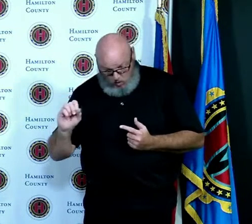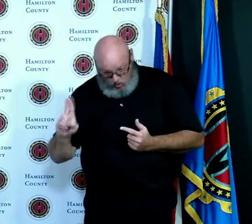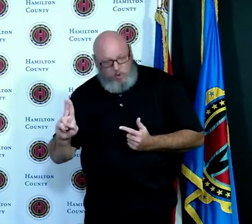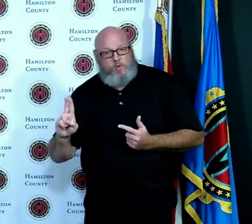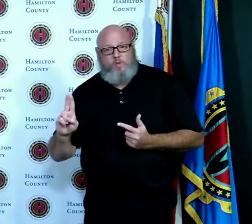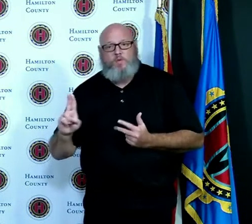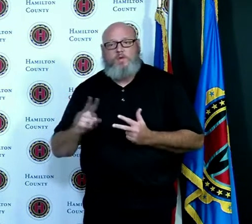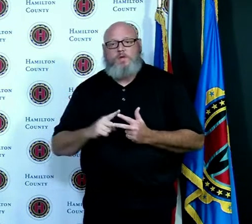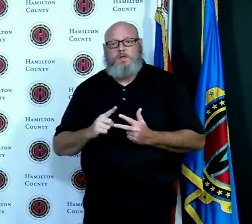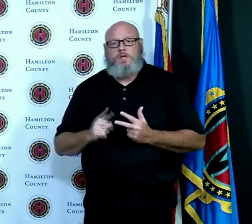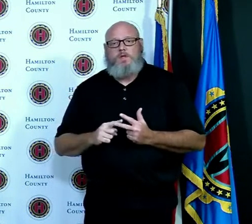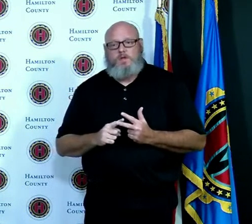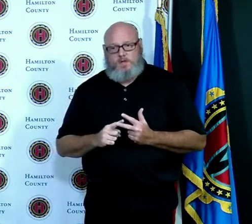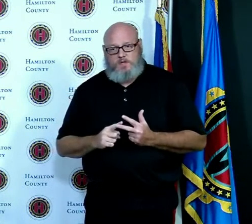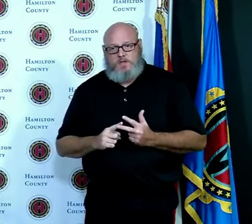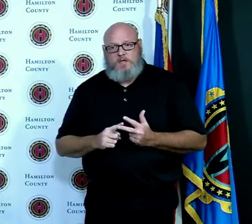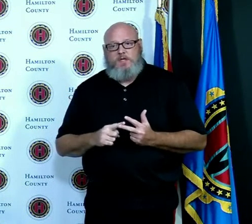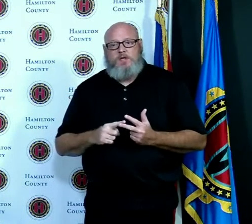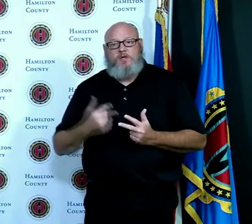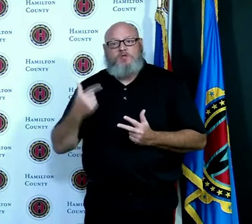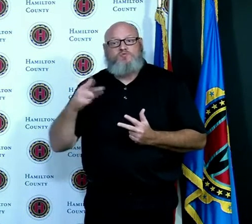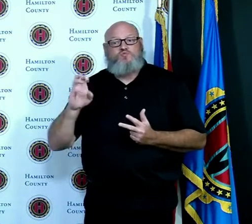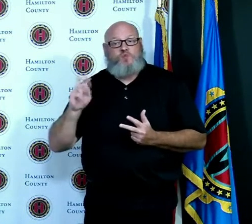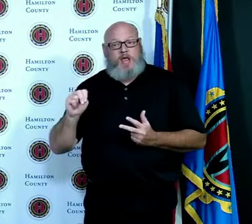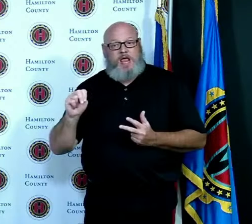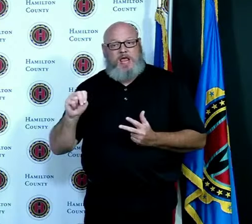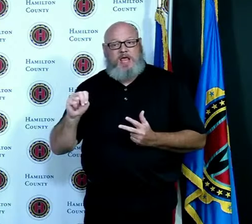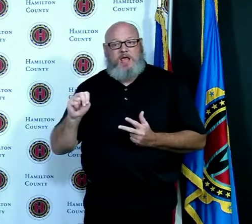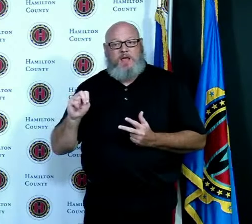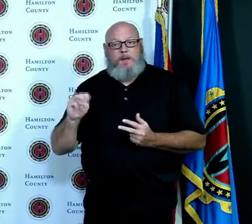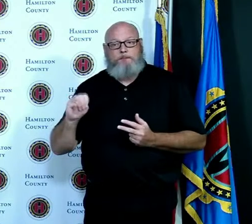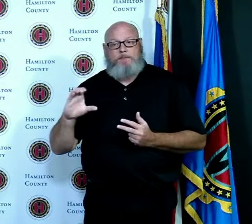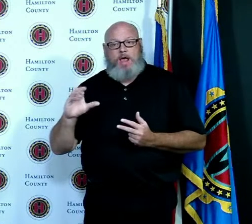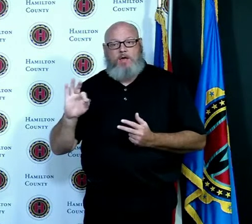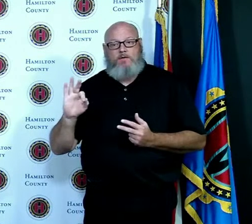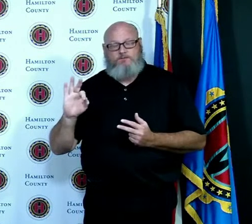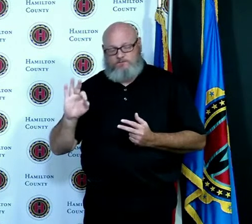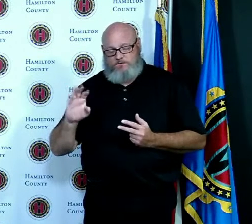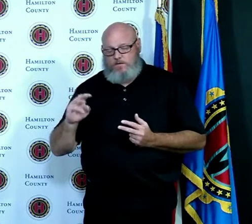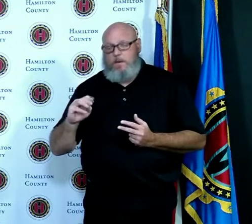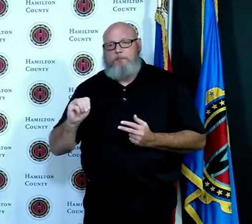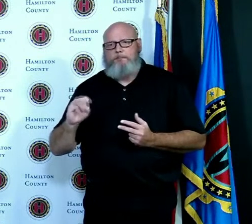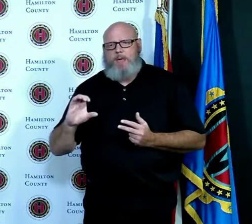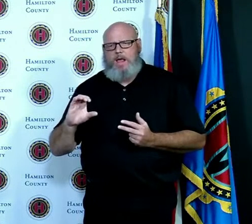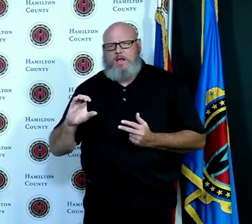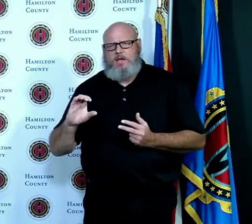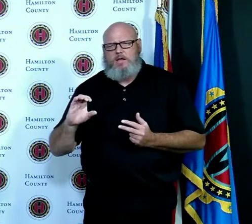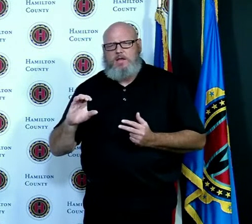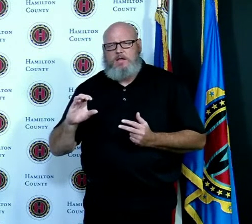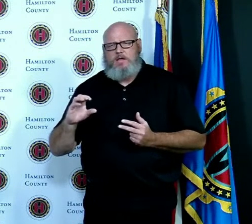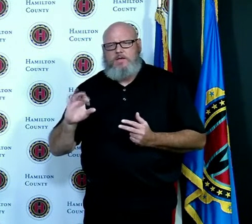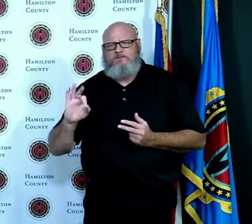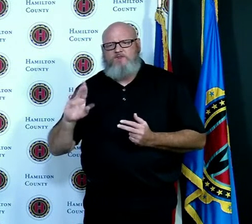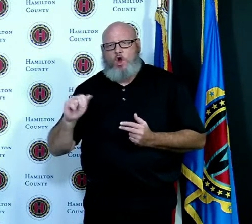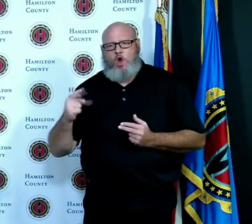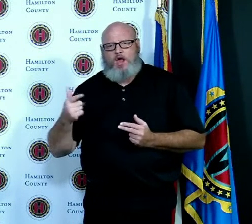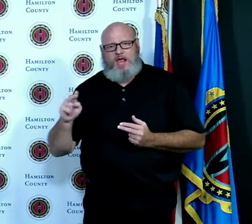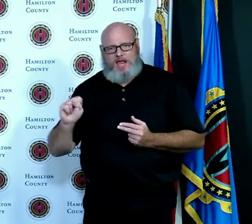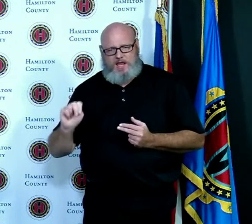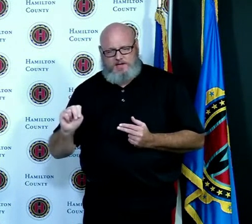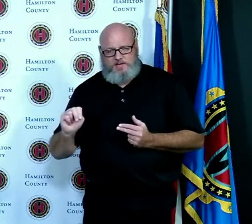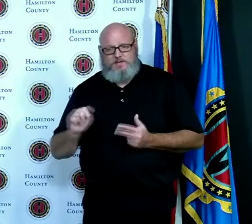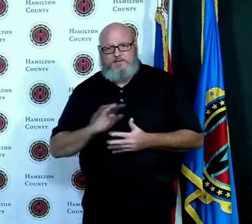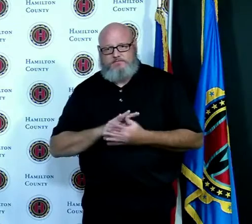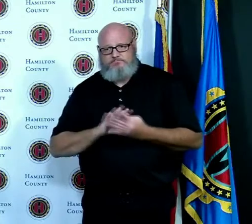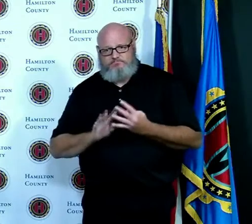poll workers who stepped up and helped carry out our democratic process. I don't know about you, but I saw not